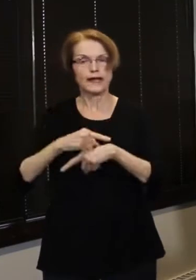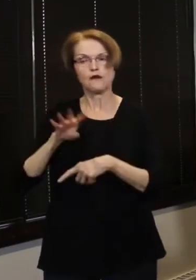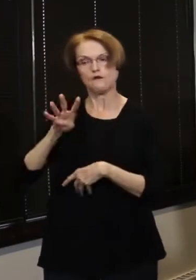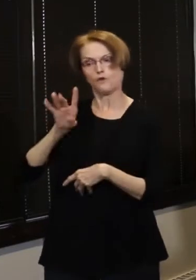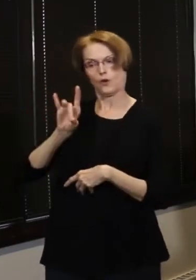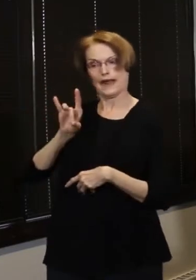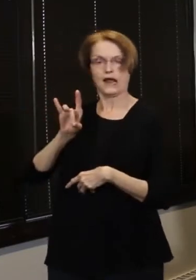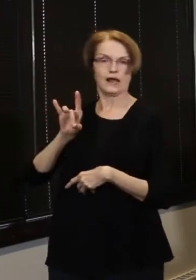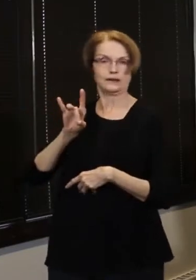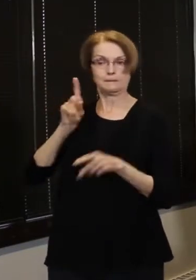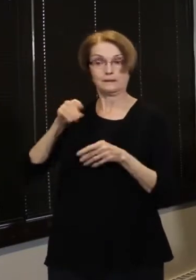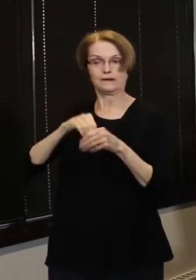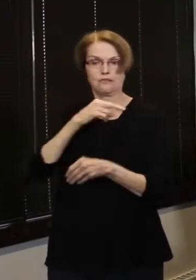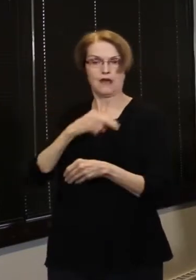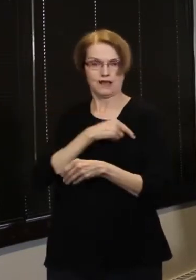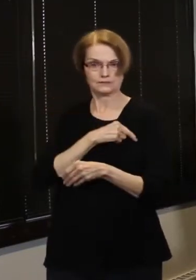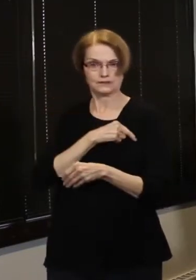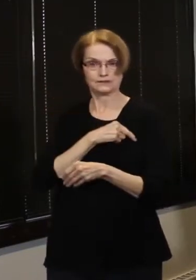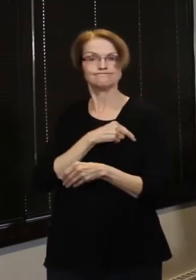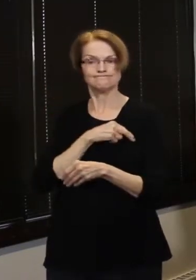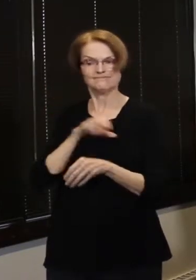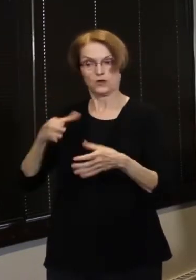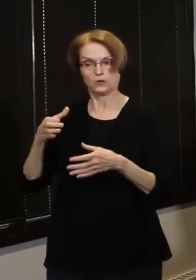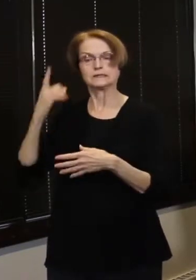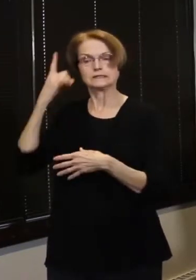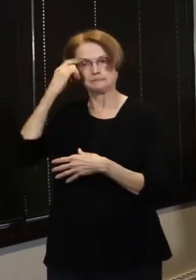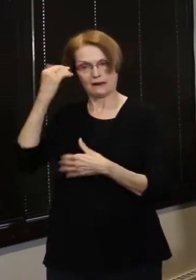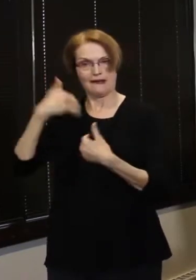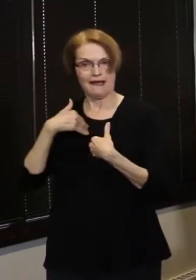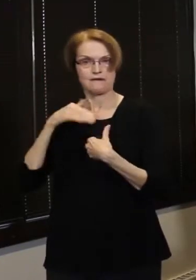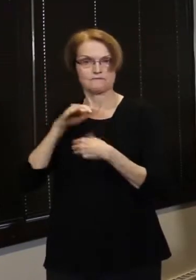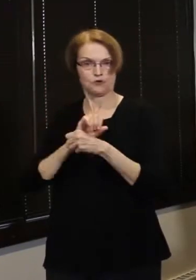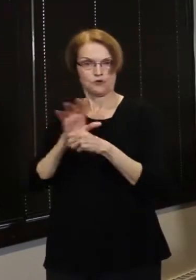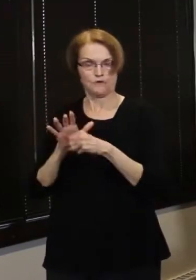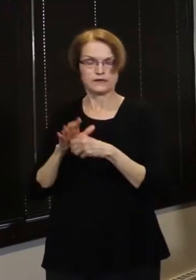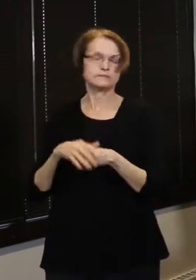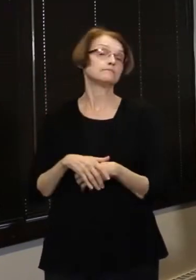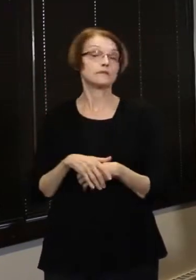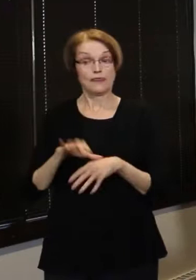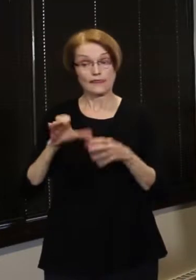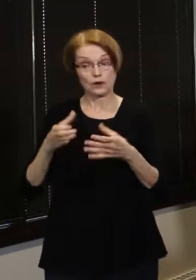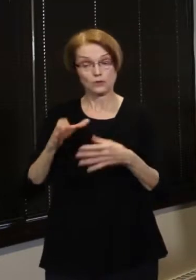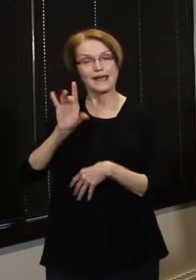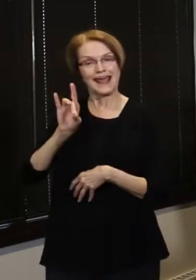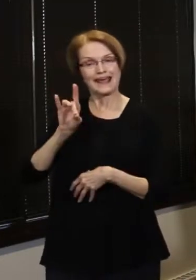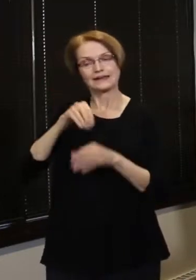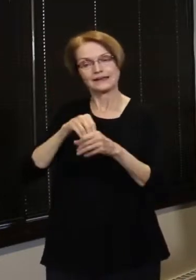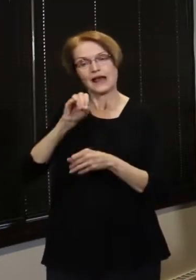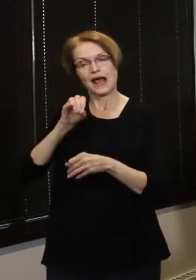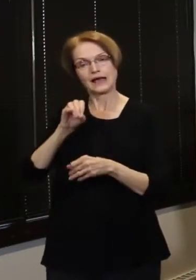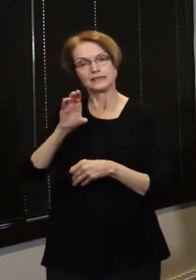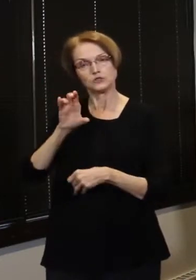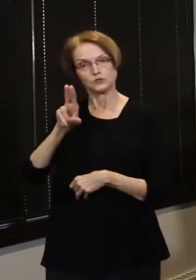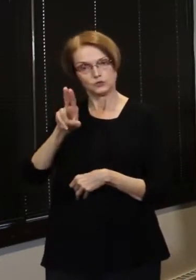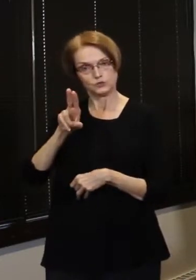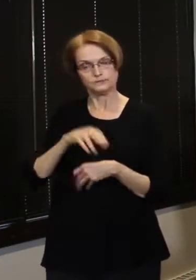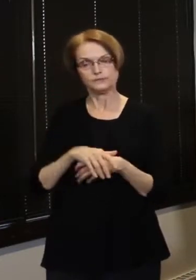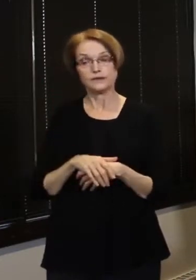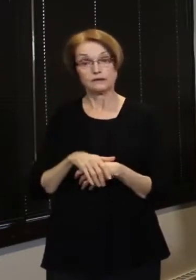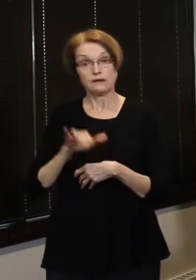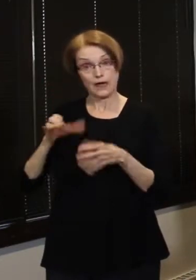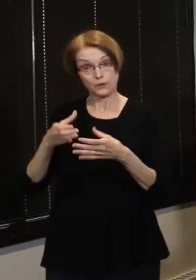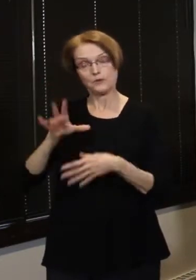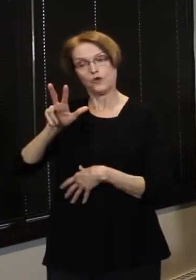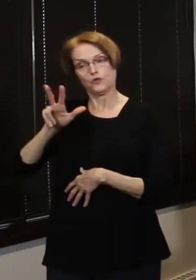48 hospitalizations of suspected COVID. We have 8 suspected COVID patients in our intensive care units, and we have 3